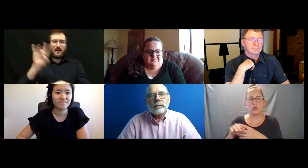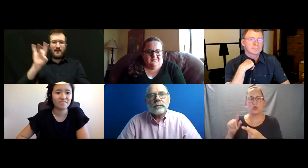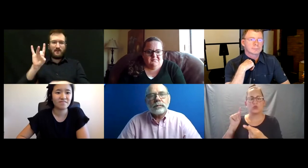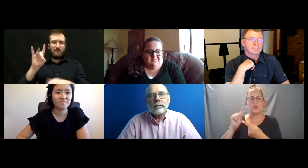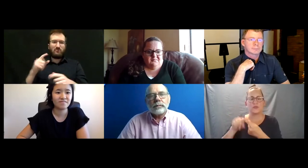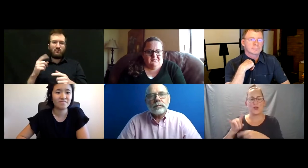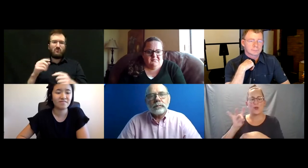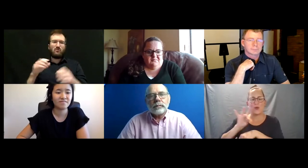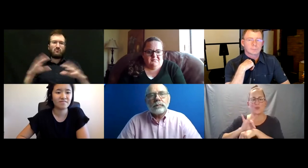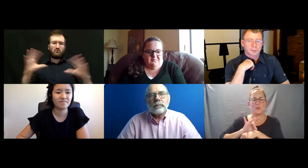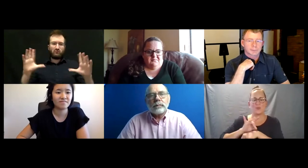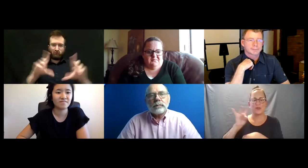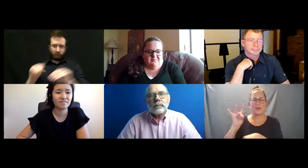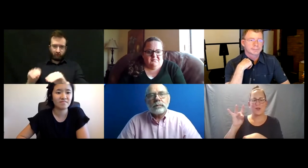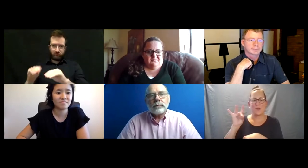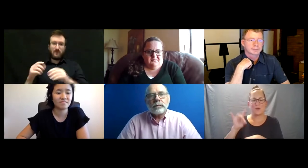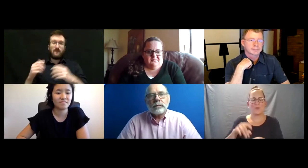7:53 and we'll come back at 8:00.